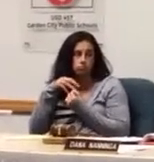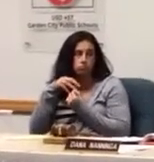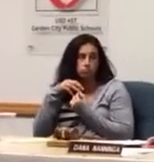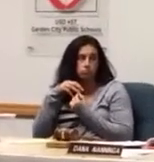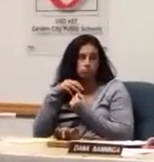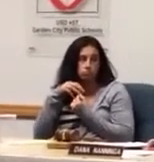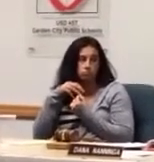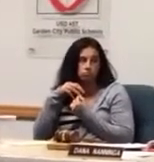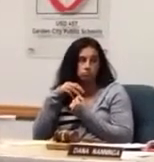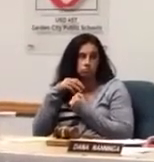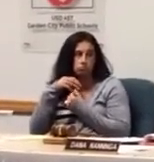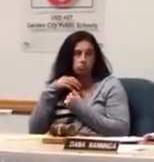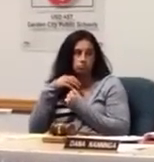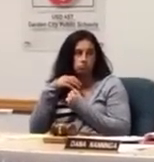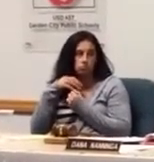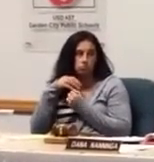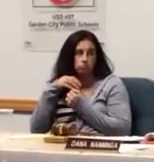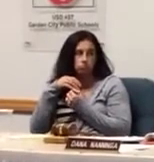up, but,